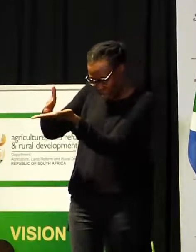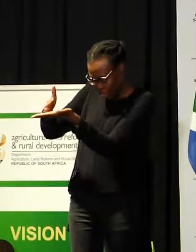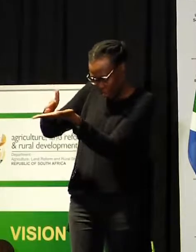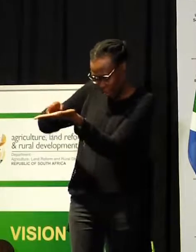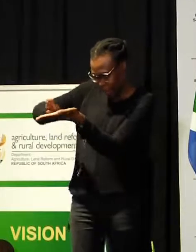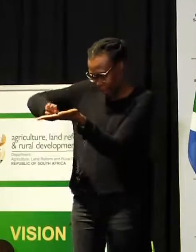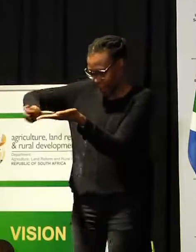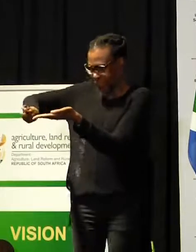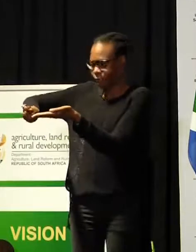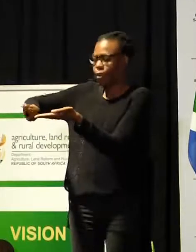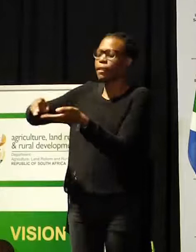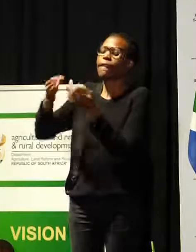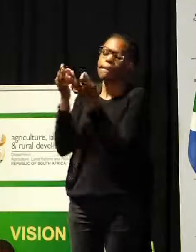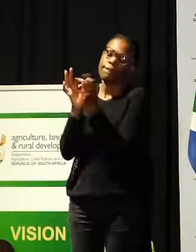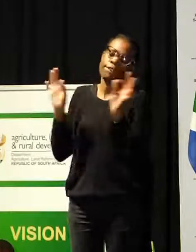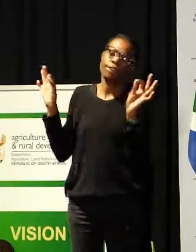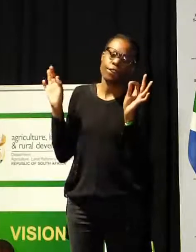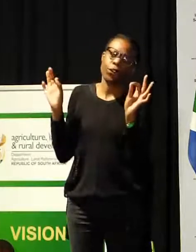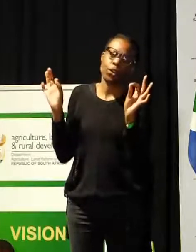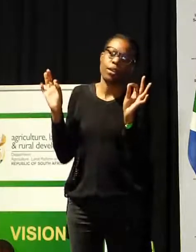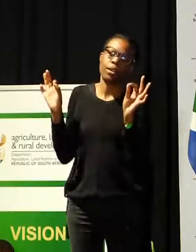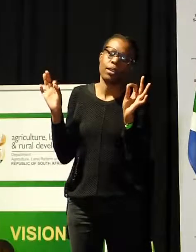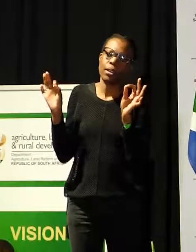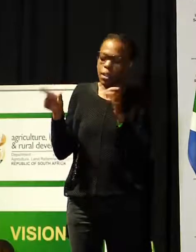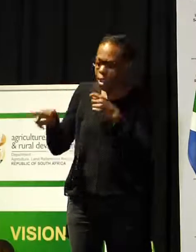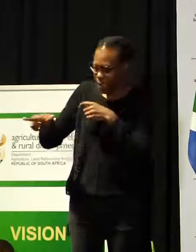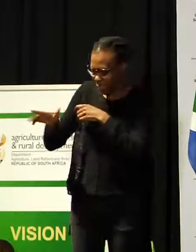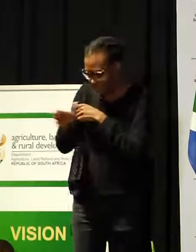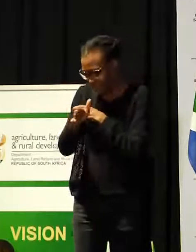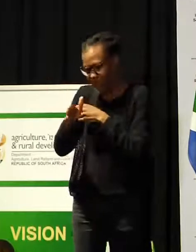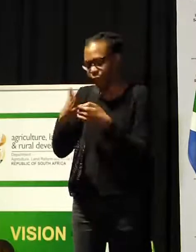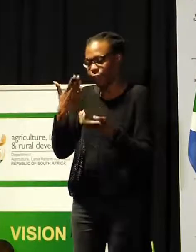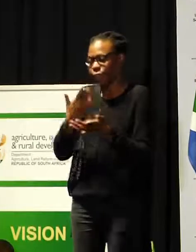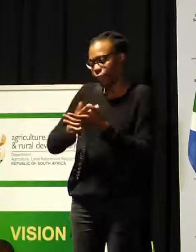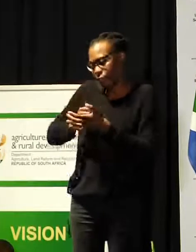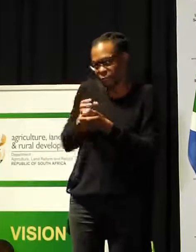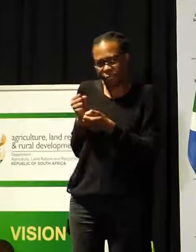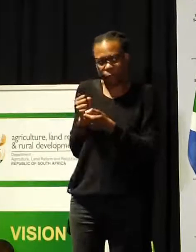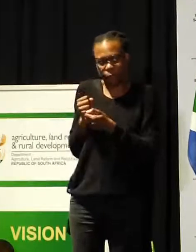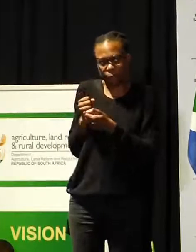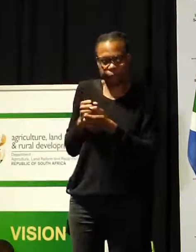freehold, while the rest can remain under leasehold.